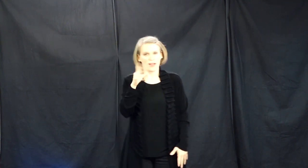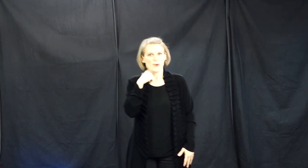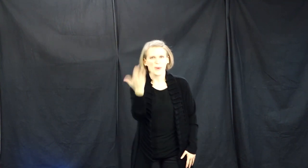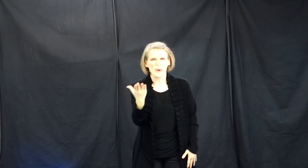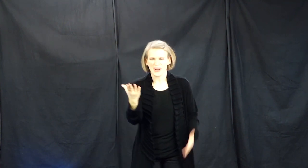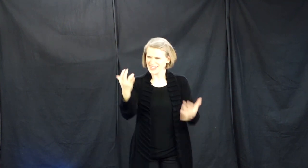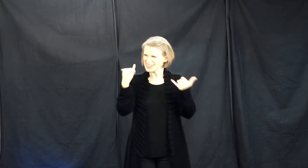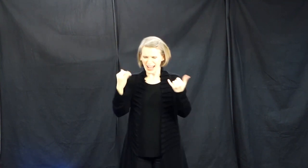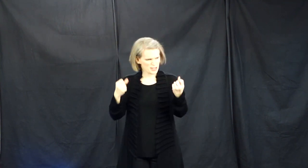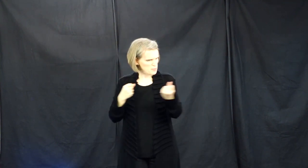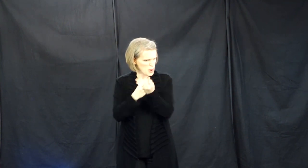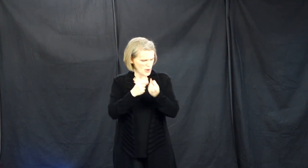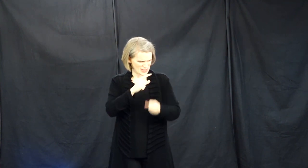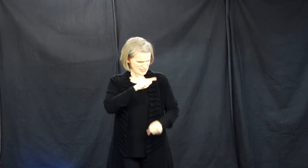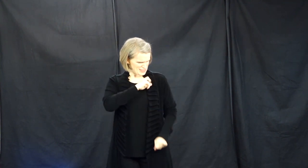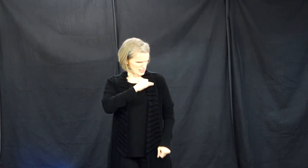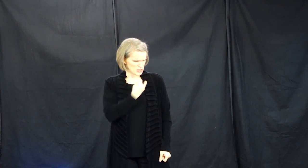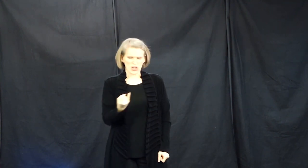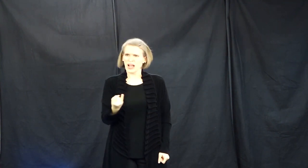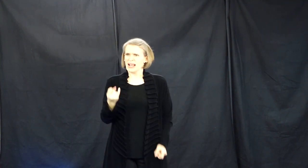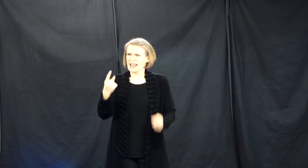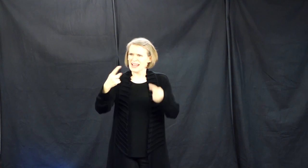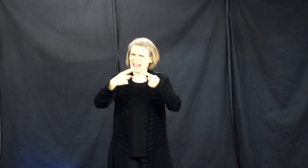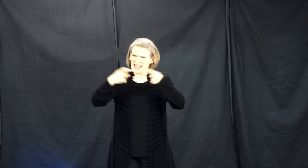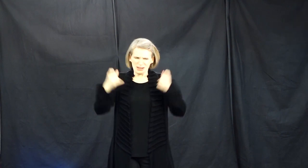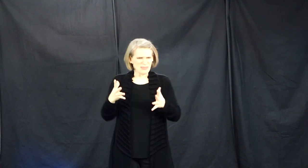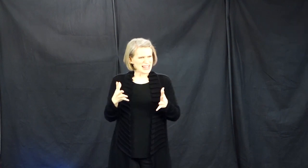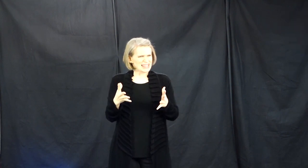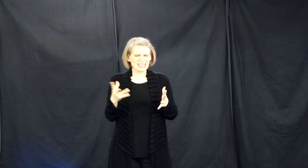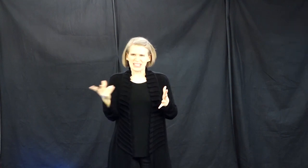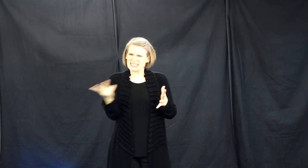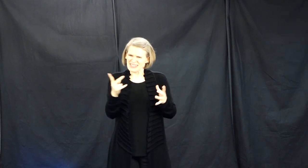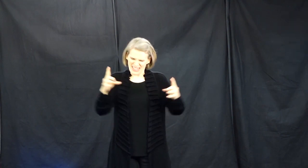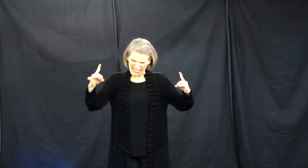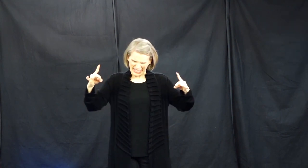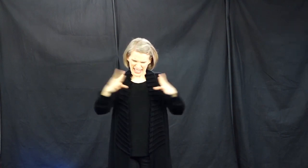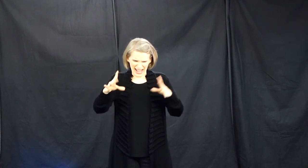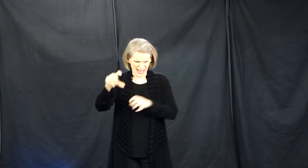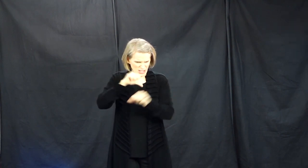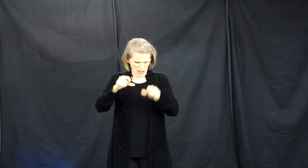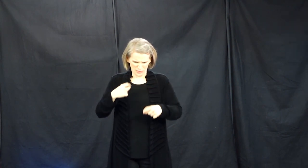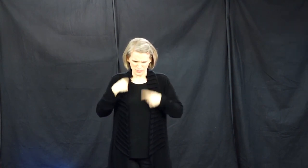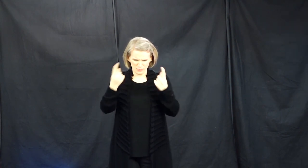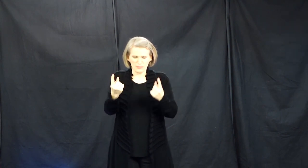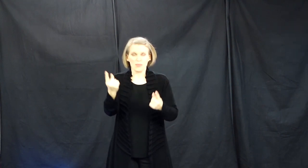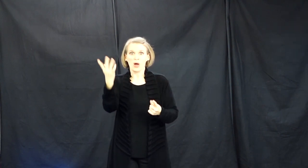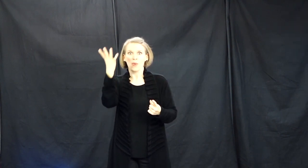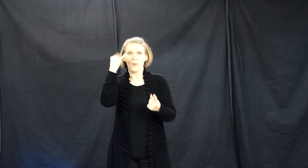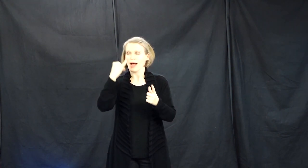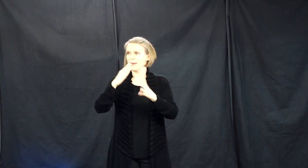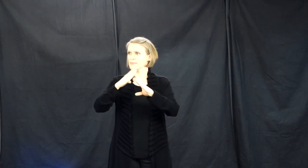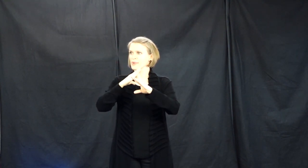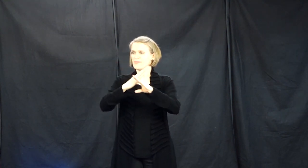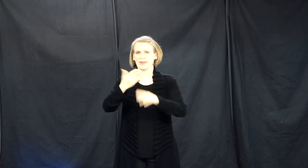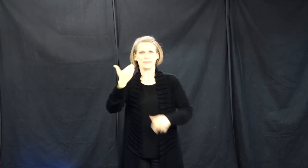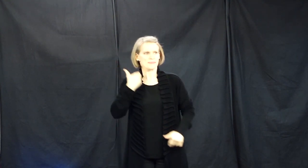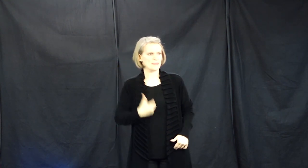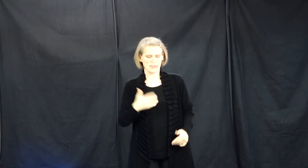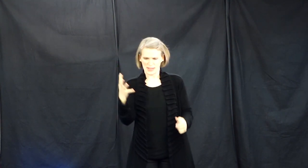Jefferson, his enemy? A man he's despised since the beginning, just to keep me from winning. I wanna